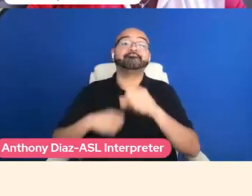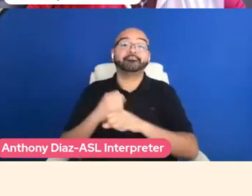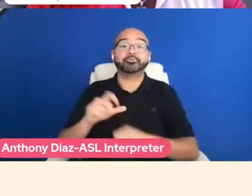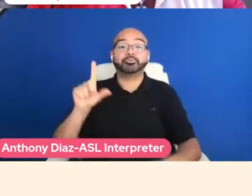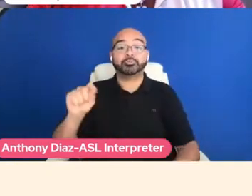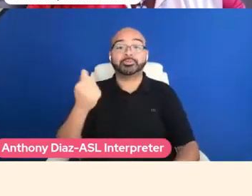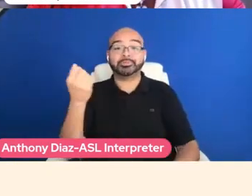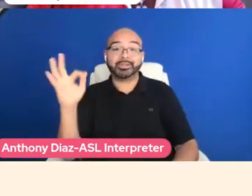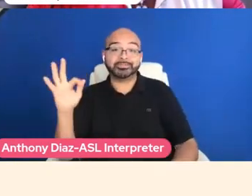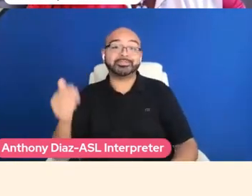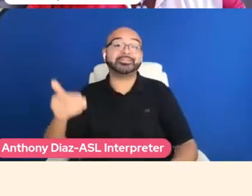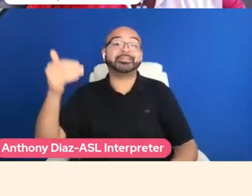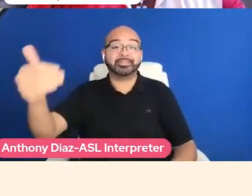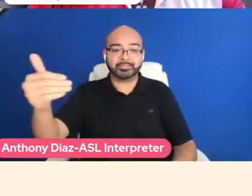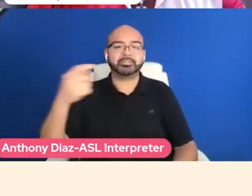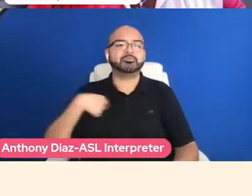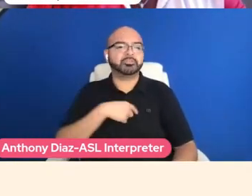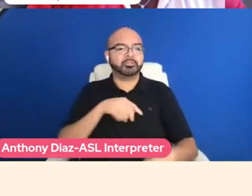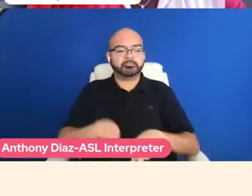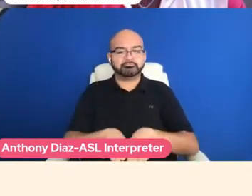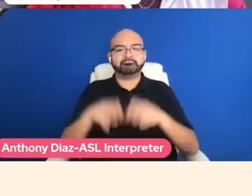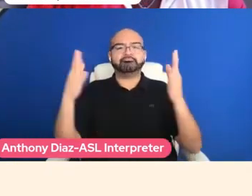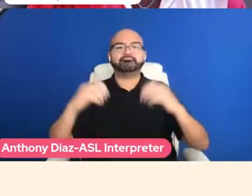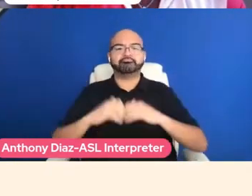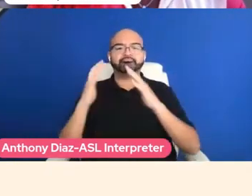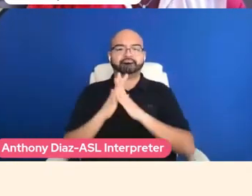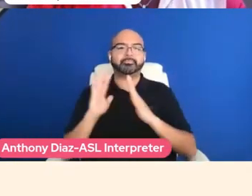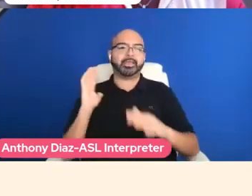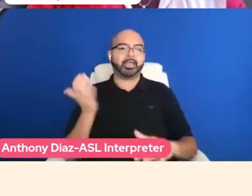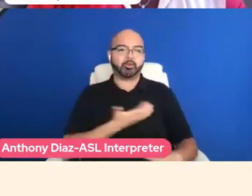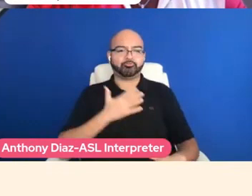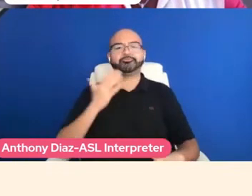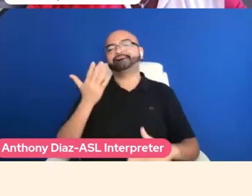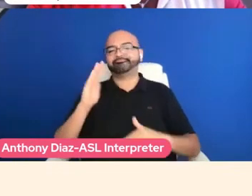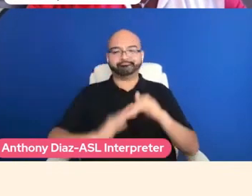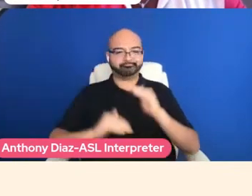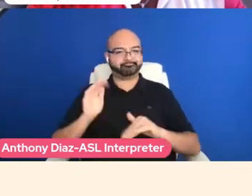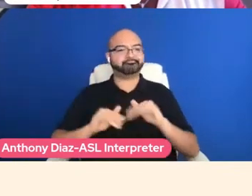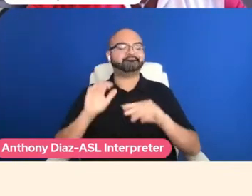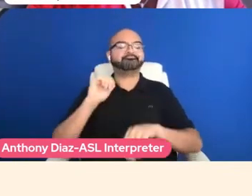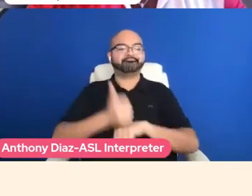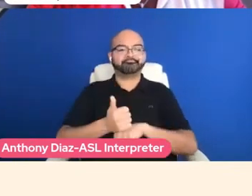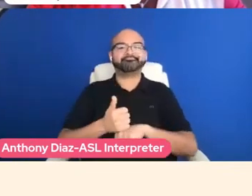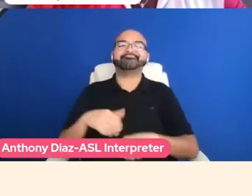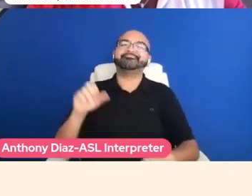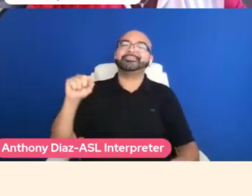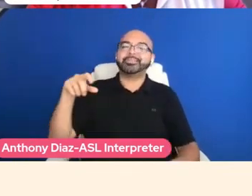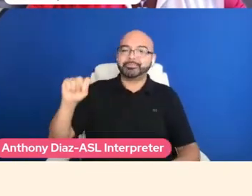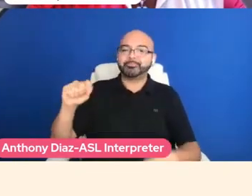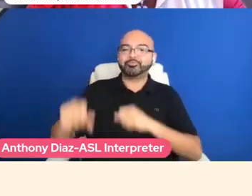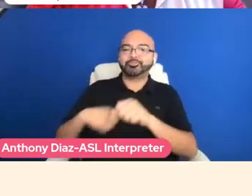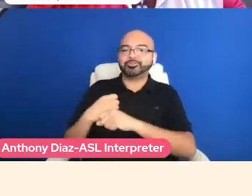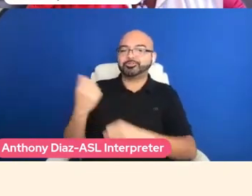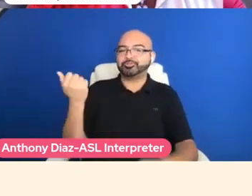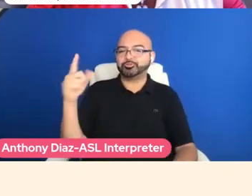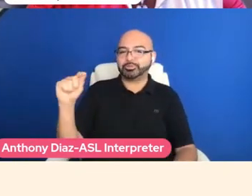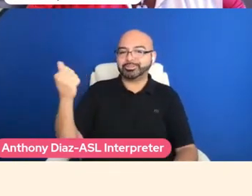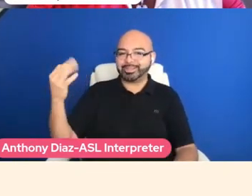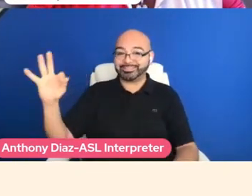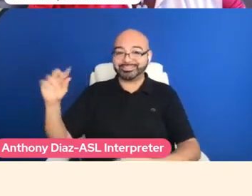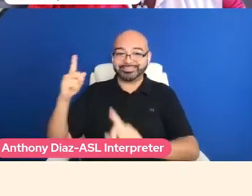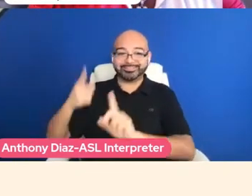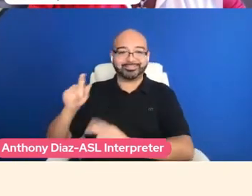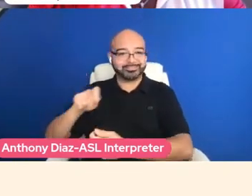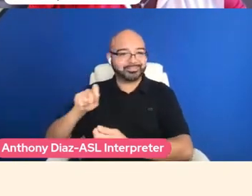2019, we opened up our brick and mortar, September of 2019 to be exact,